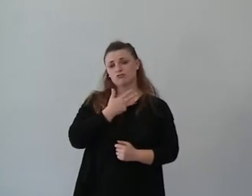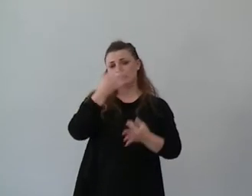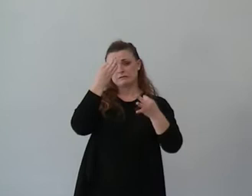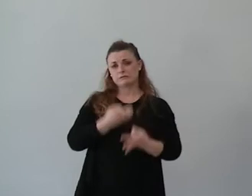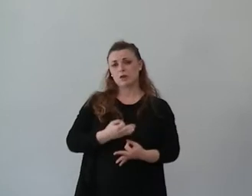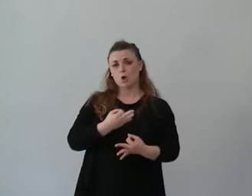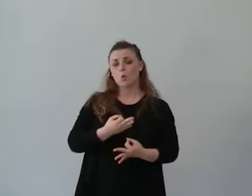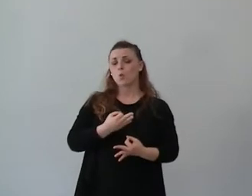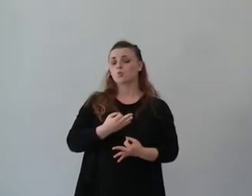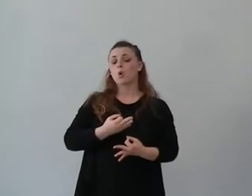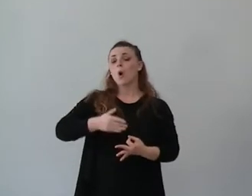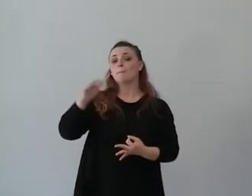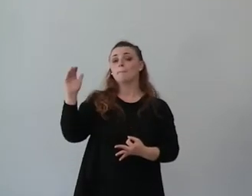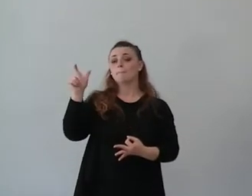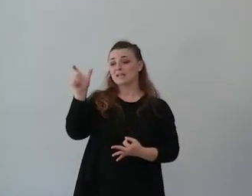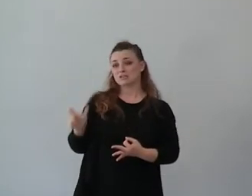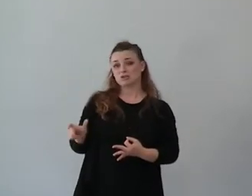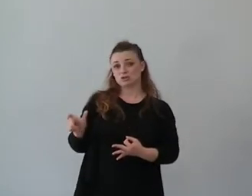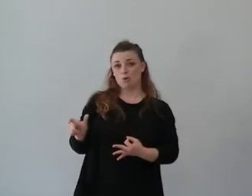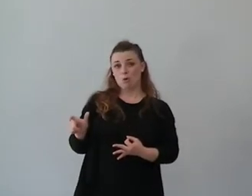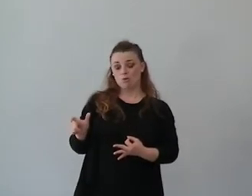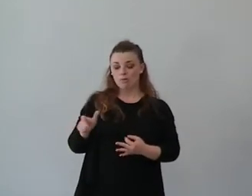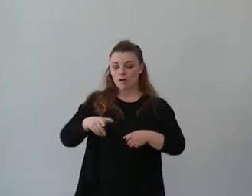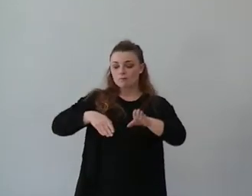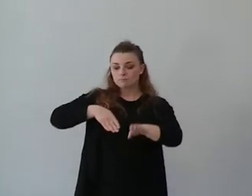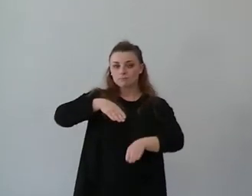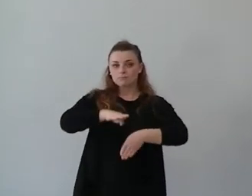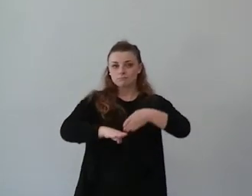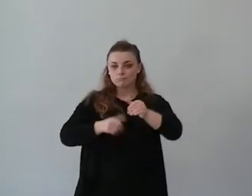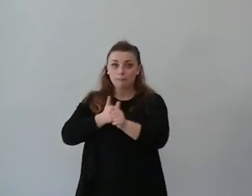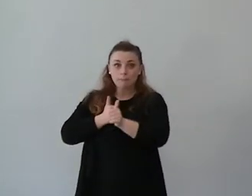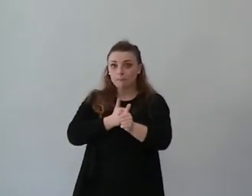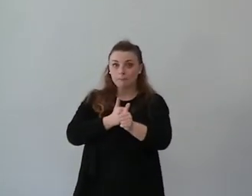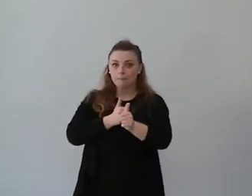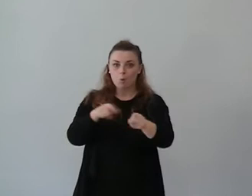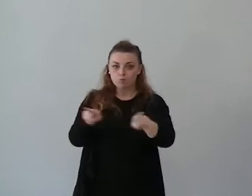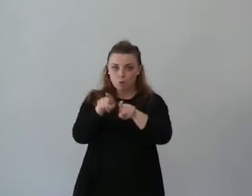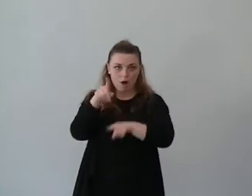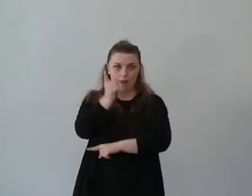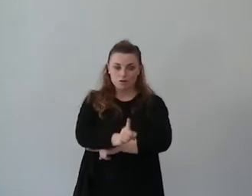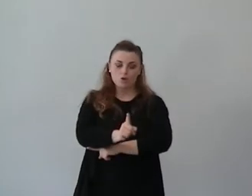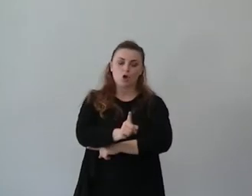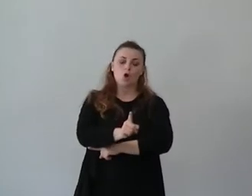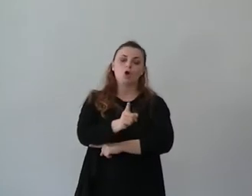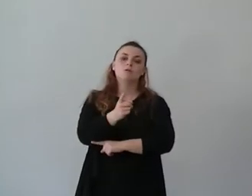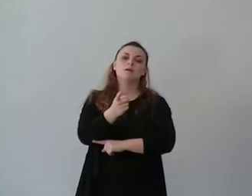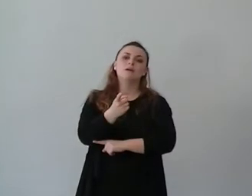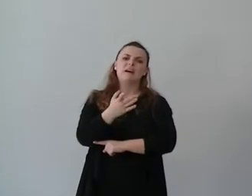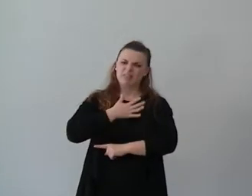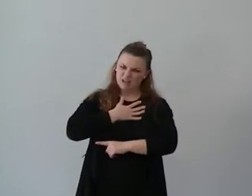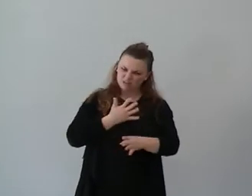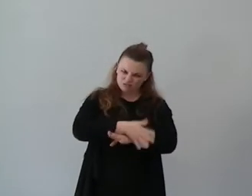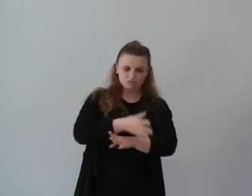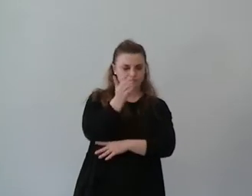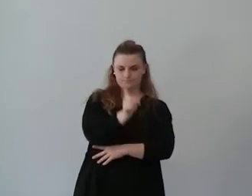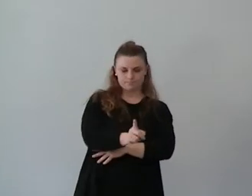Signore ancora. It has nothing to do with their age. Non ha niente a che fare con la sua età biologica. But it's where